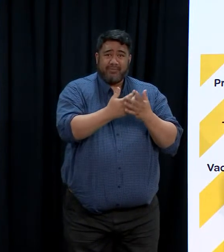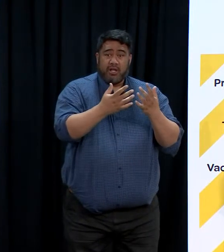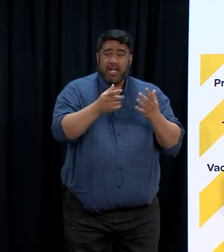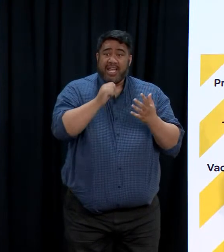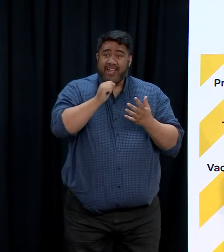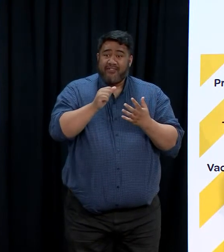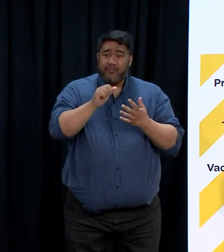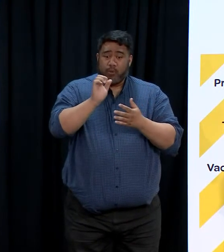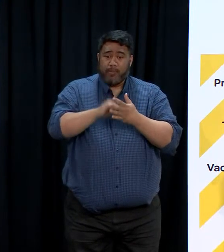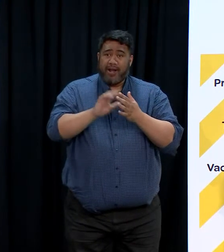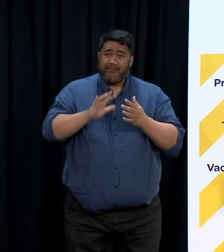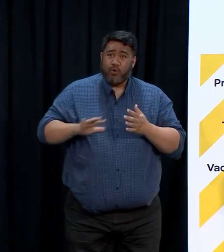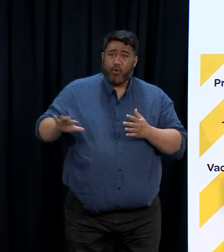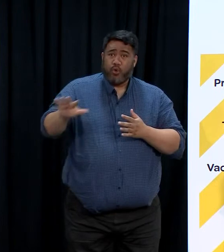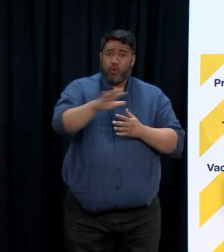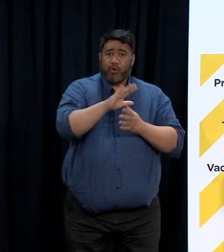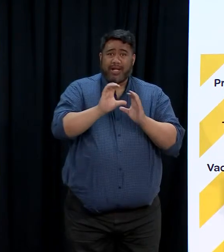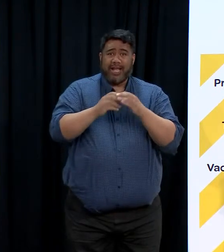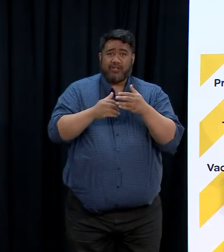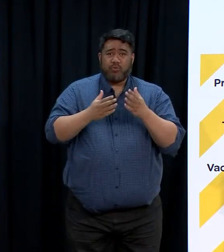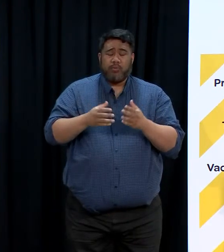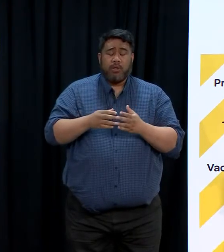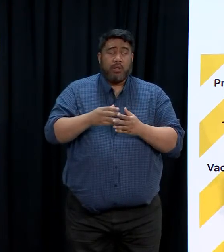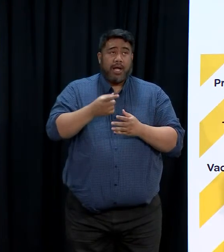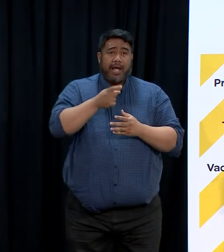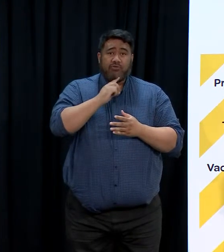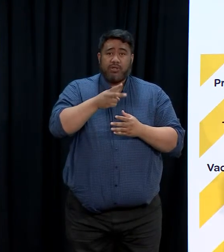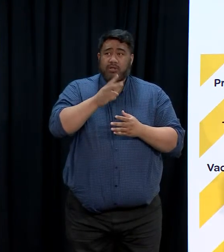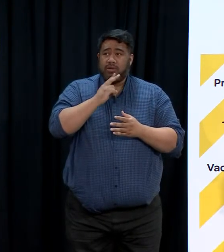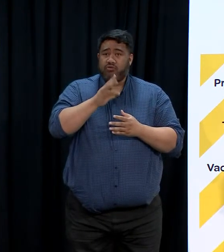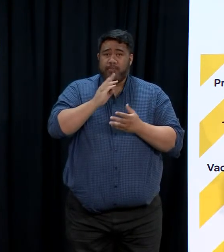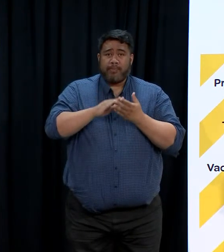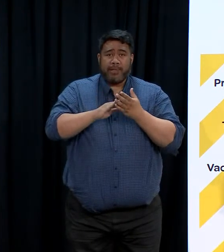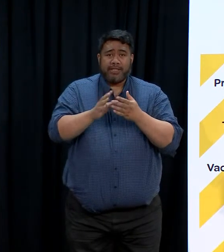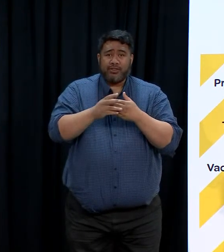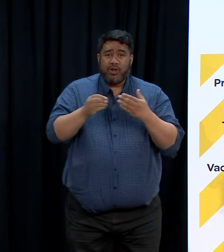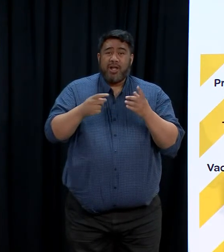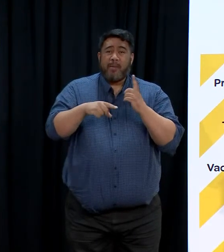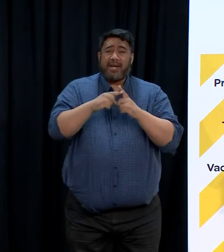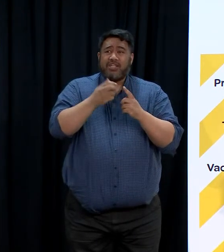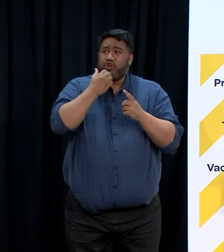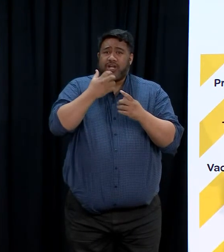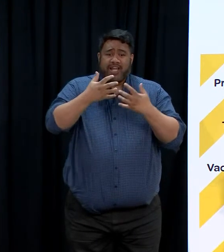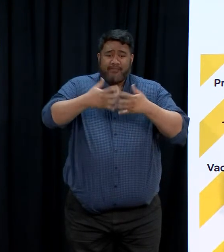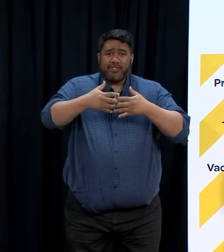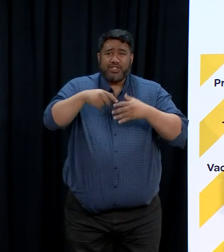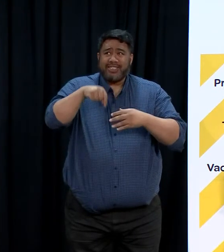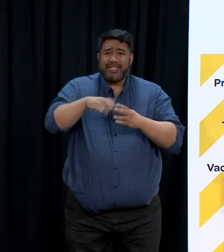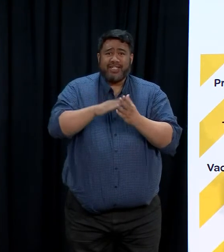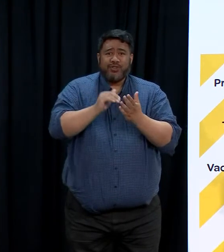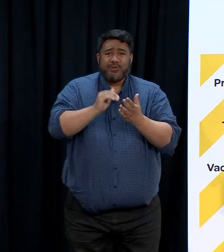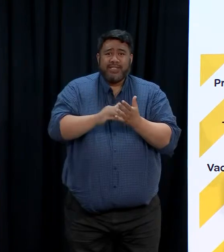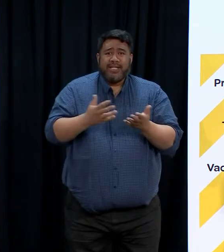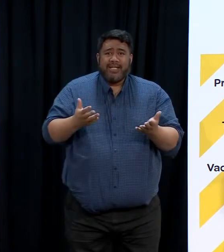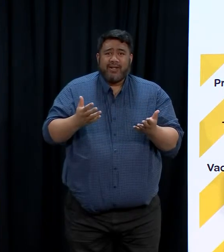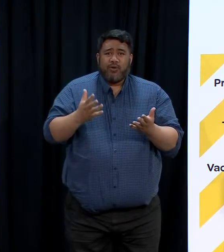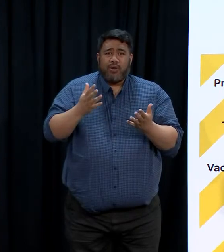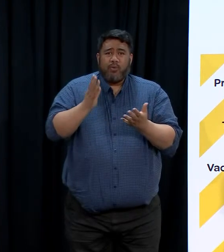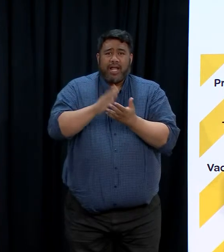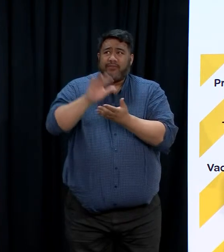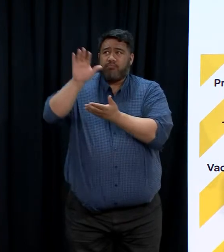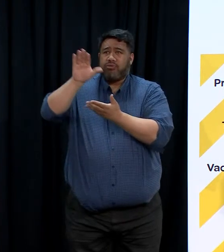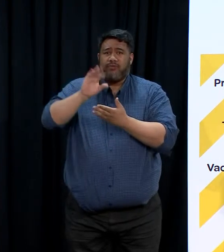to do that for every classroom. So clearly not feasible, and there wouldn't be enough. There's obviously a big series of international